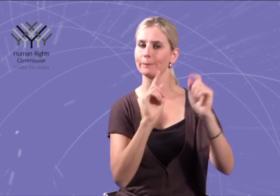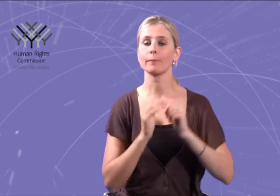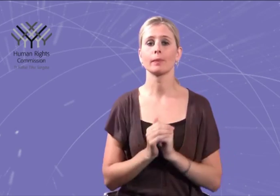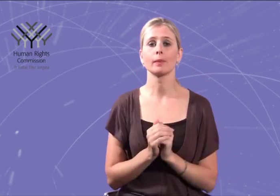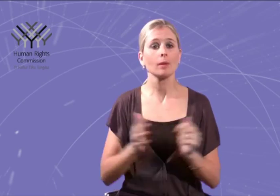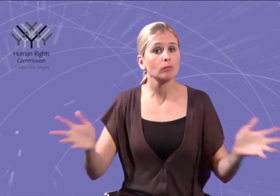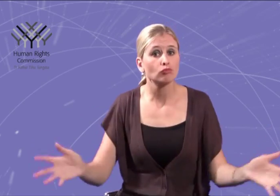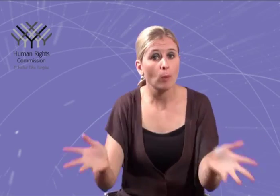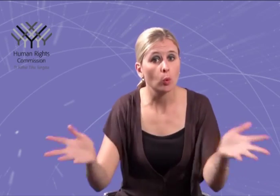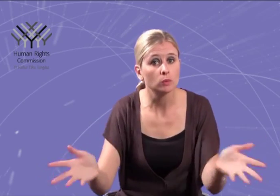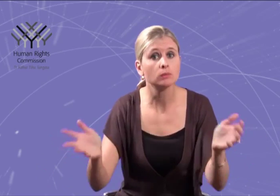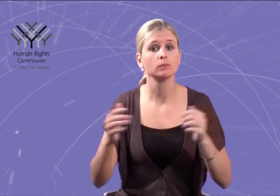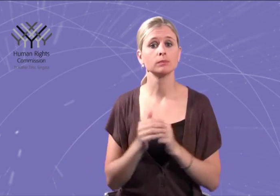Its aim is to promote,